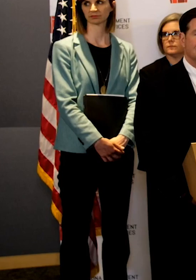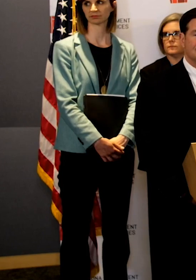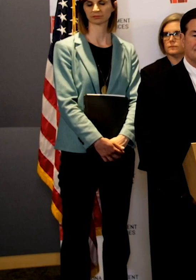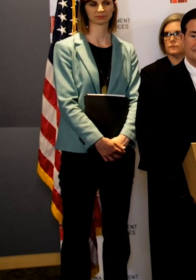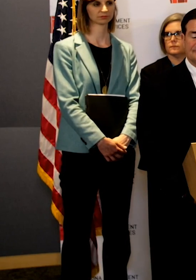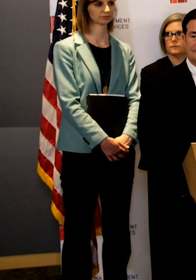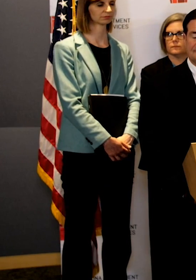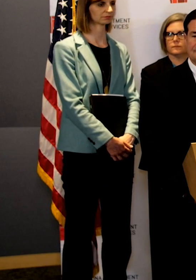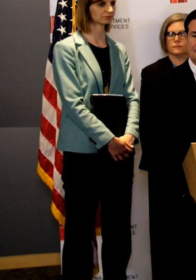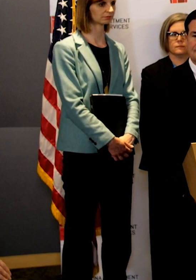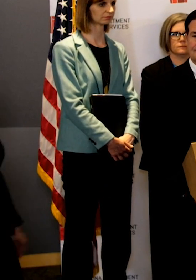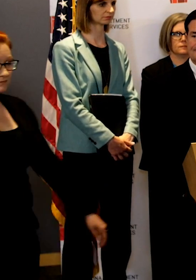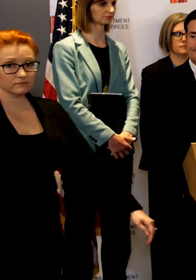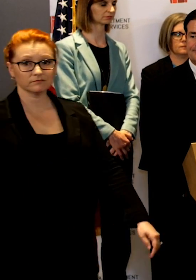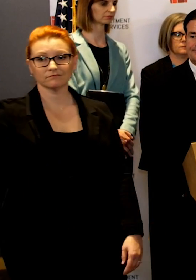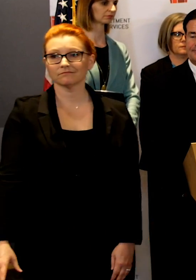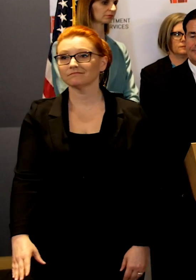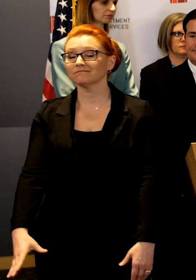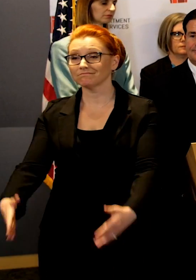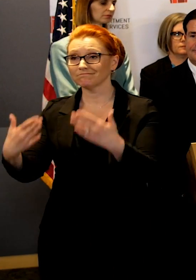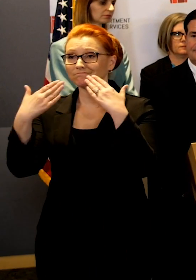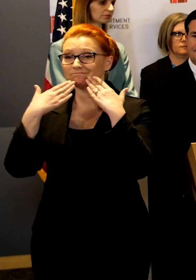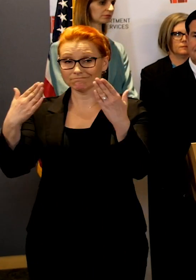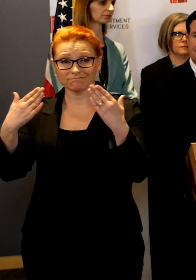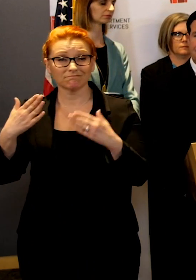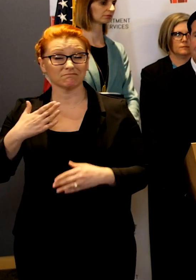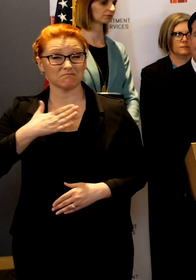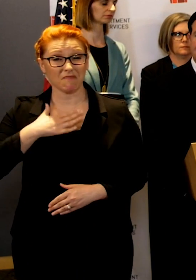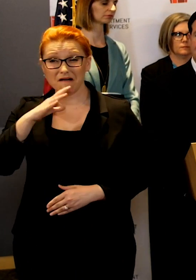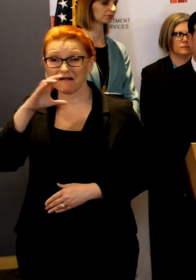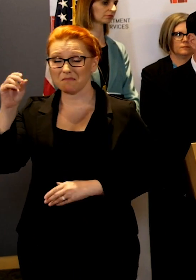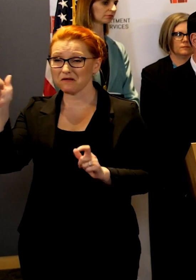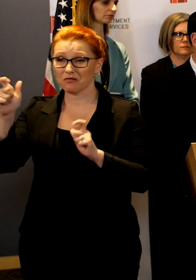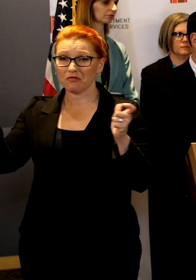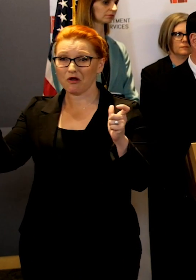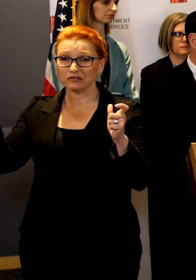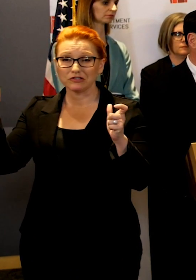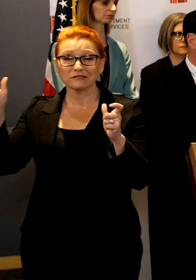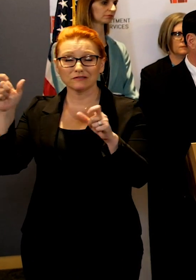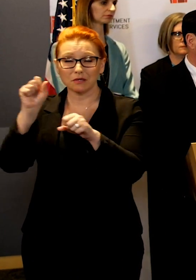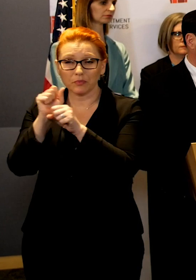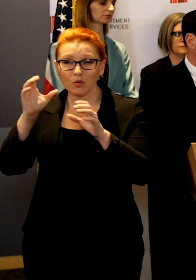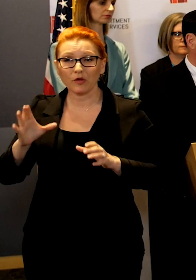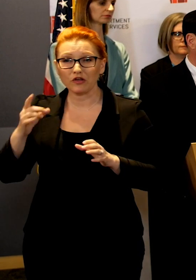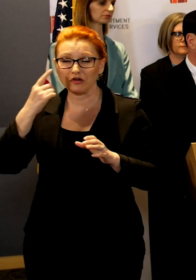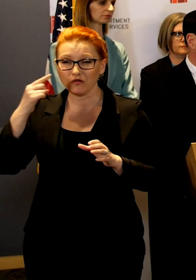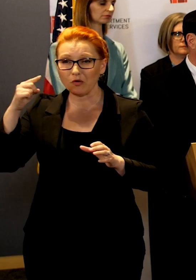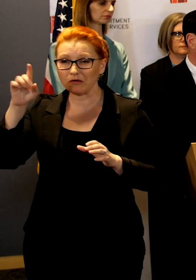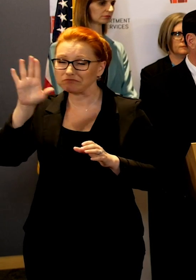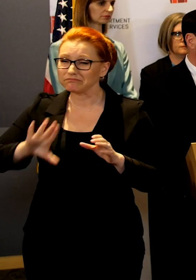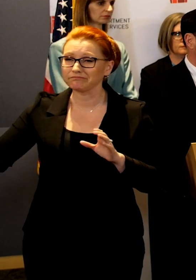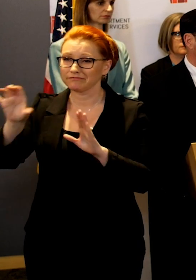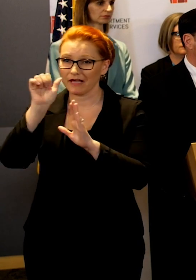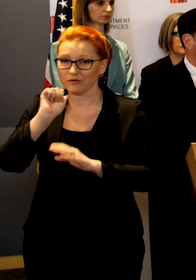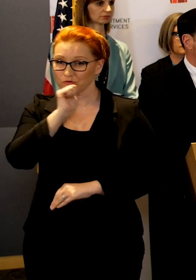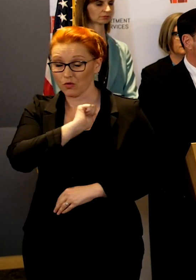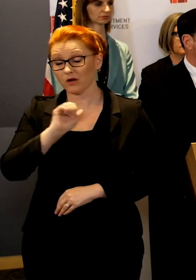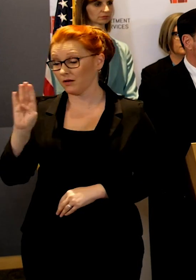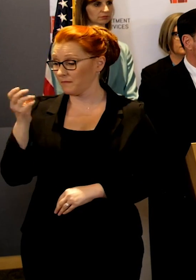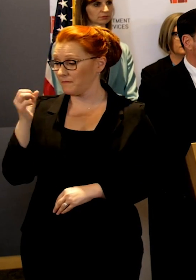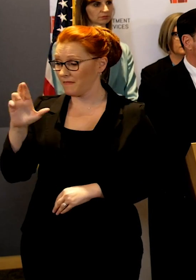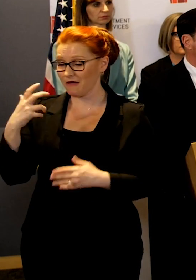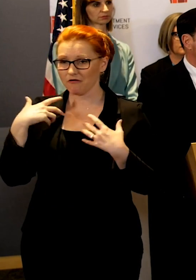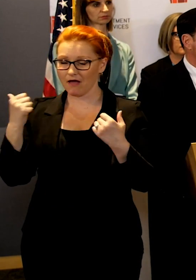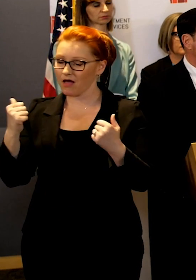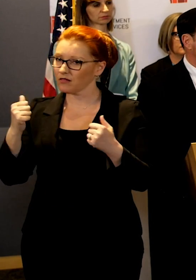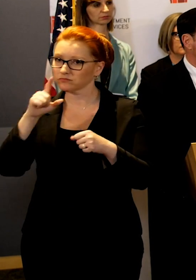Thank you. As the largest employer in the state of Arizona, Banner Health is positioned to help all of those that reside in